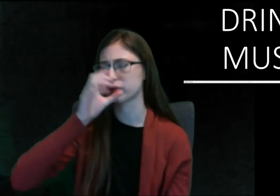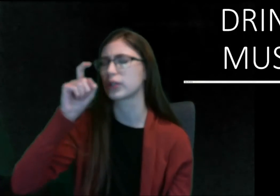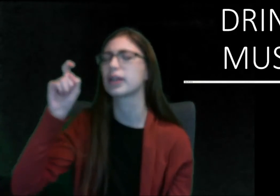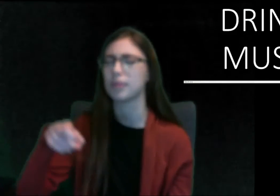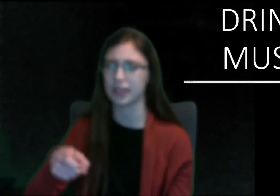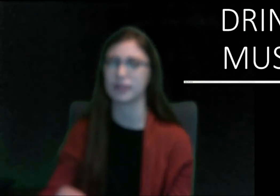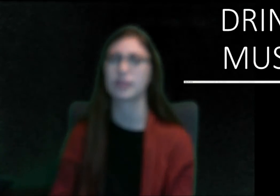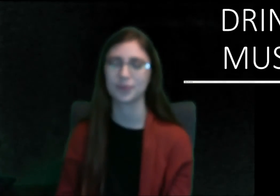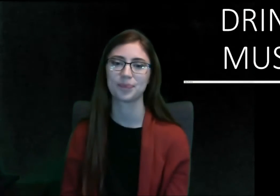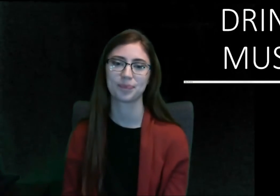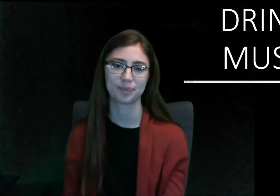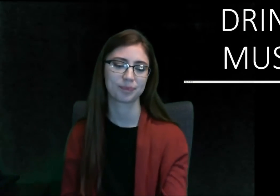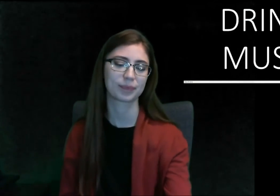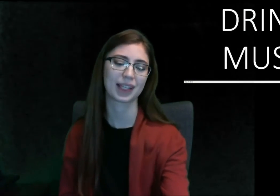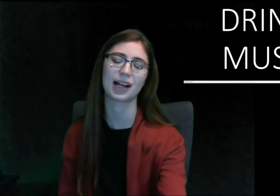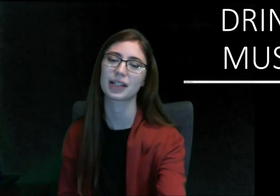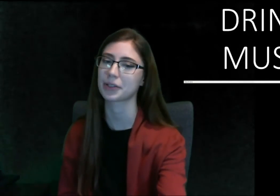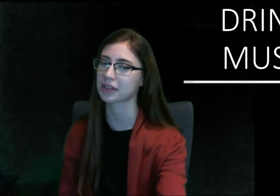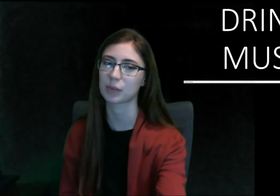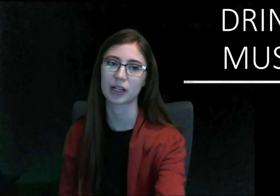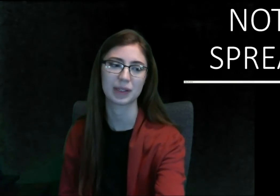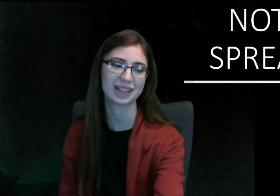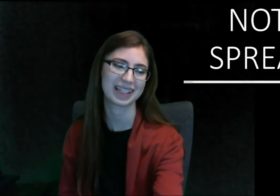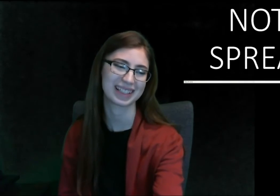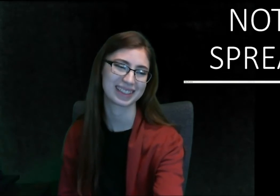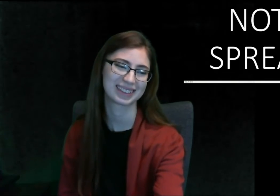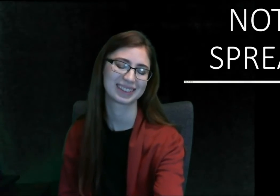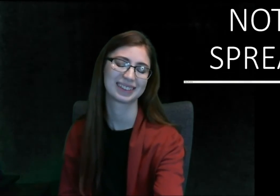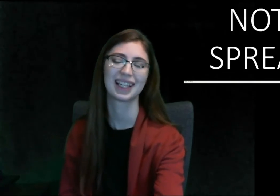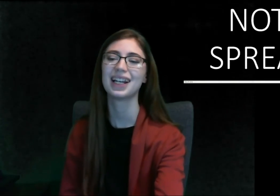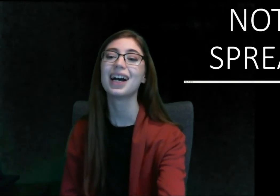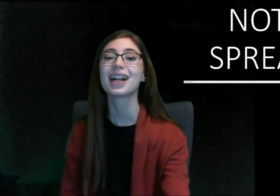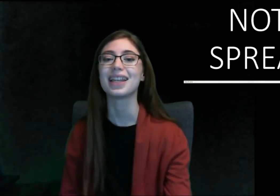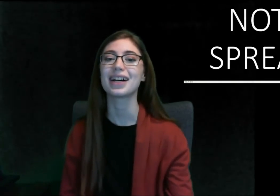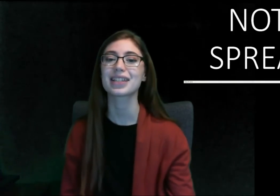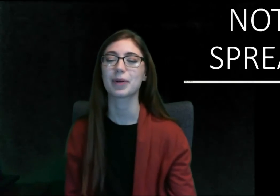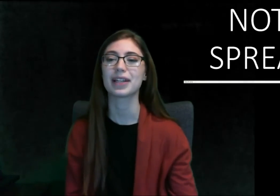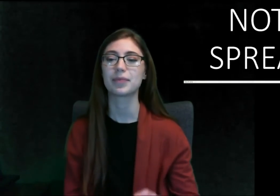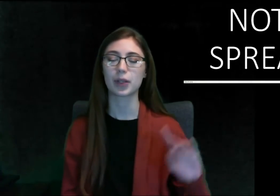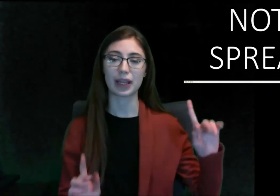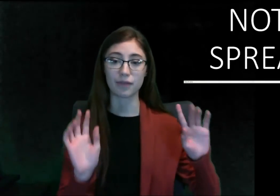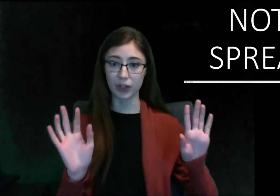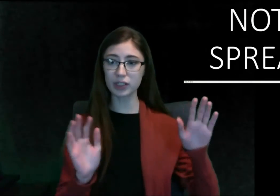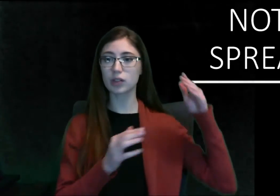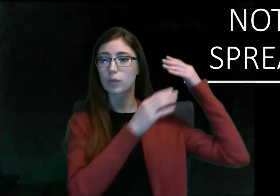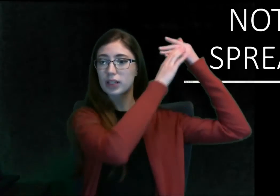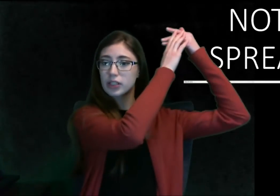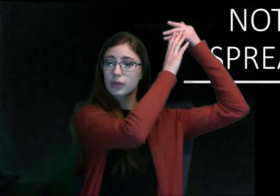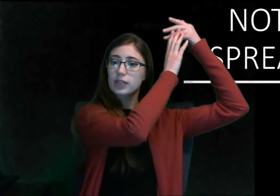drink. Must. Gotta drink some water when you're sick. Not spread. Okay, first we're just going to